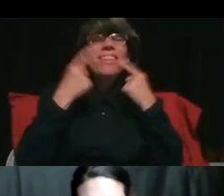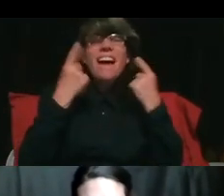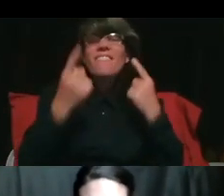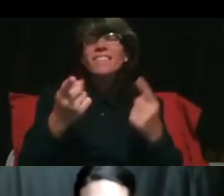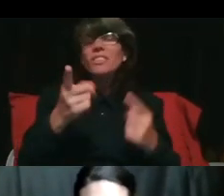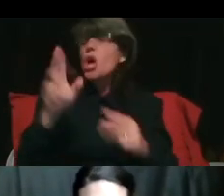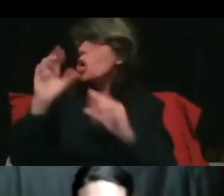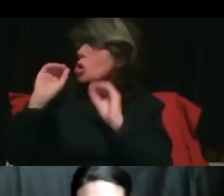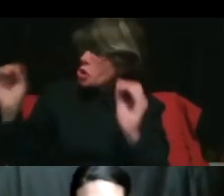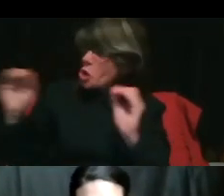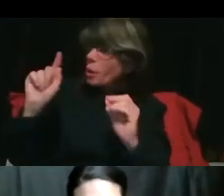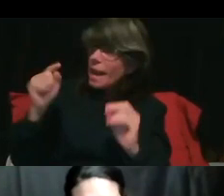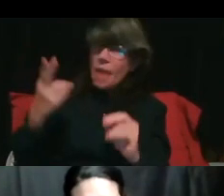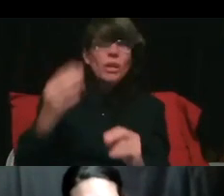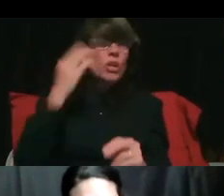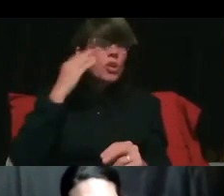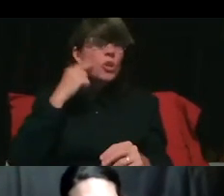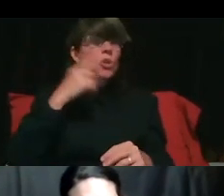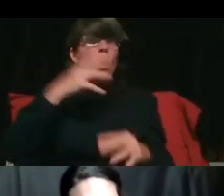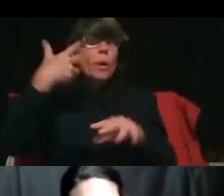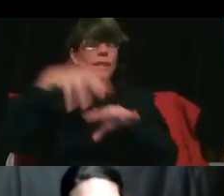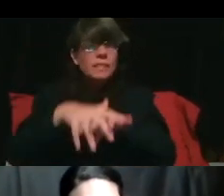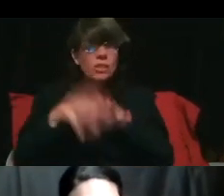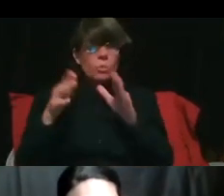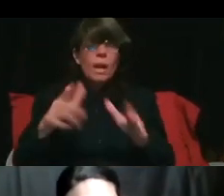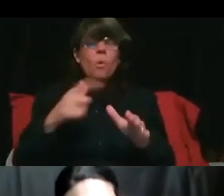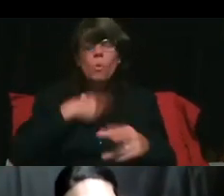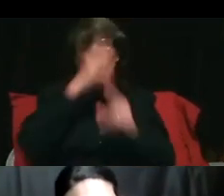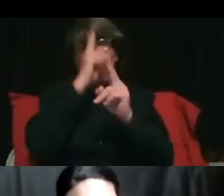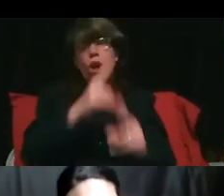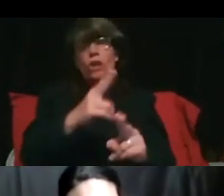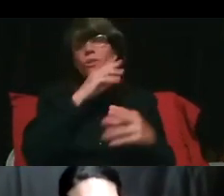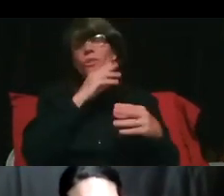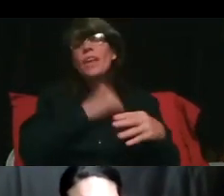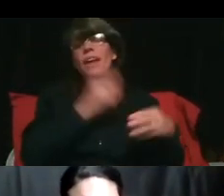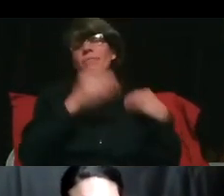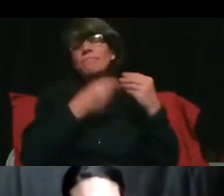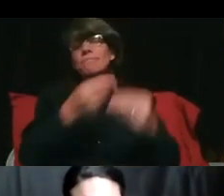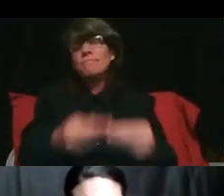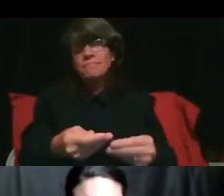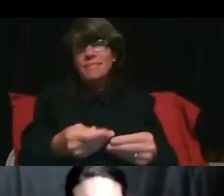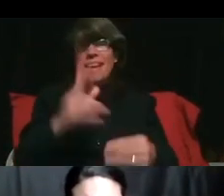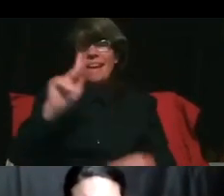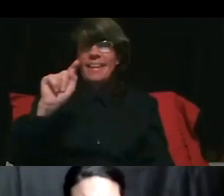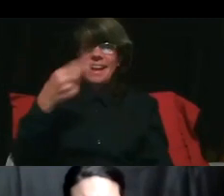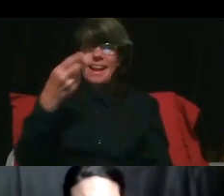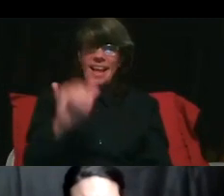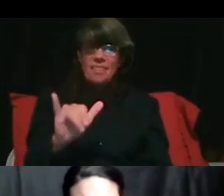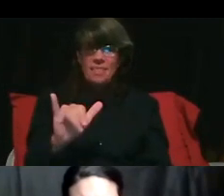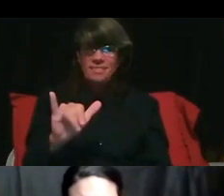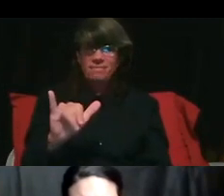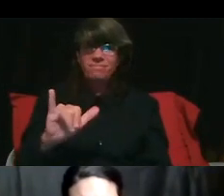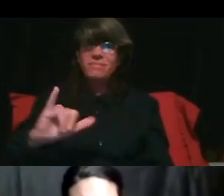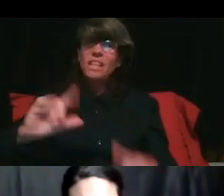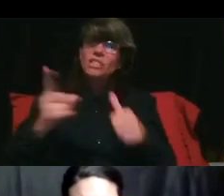Indigenous Ways Wisdom Circle. We're very honored. Alda Kathy, who just spoke, she kicked